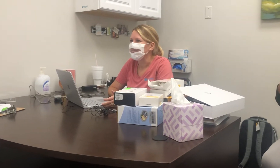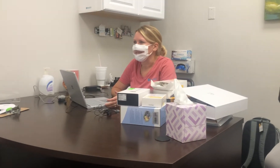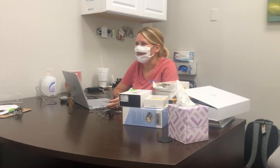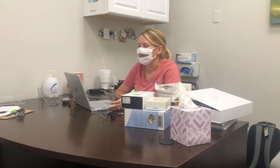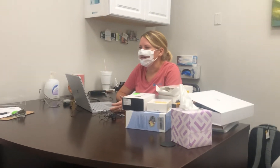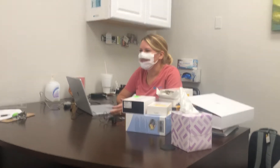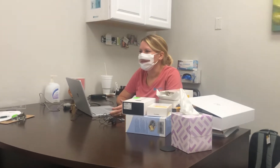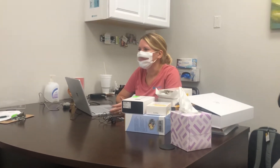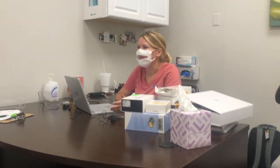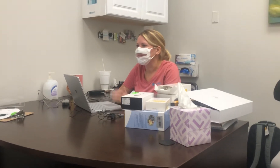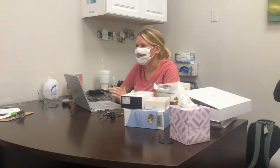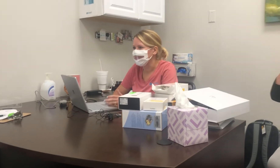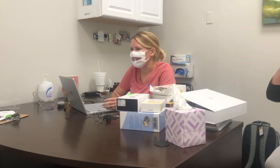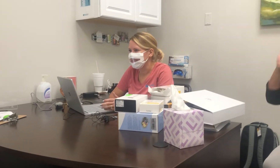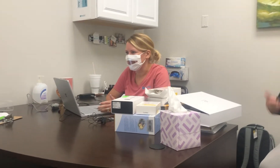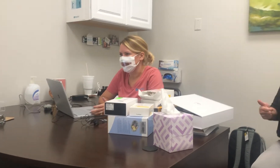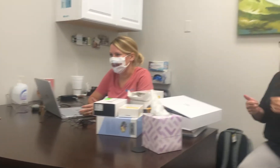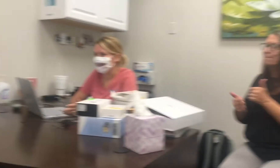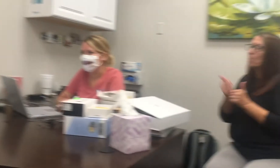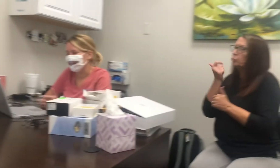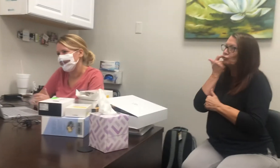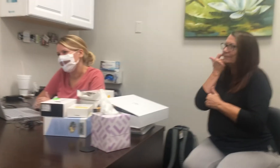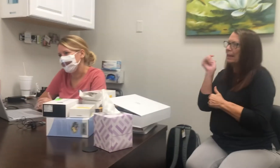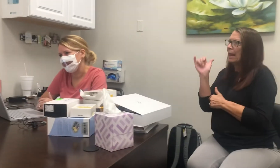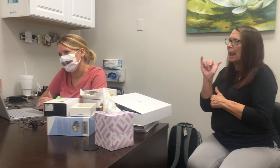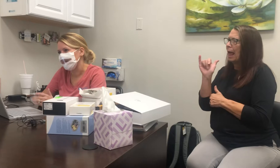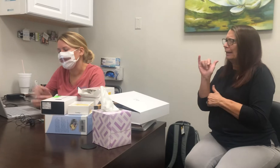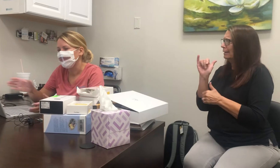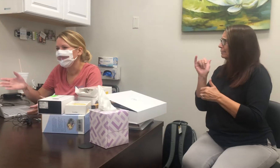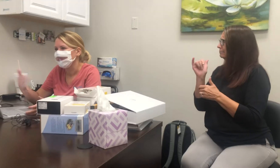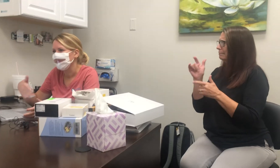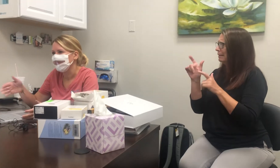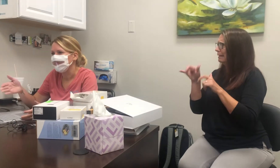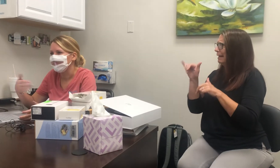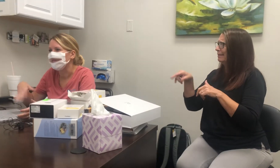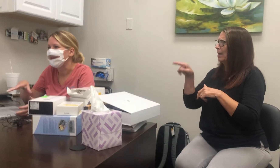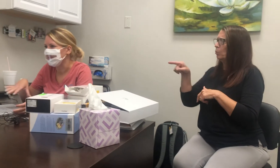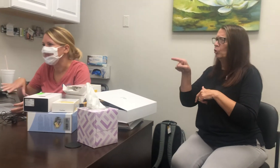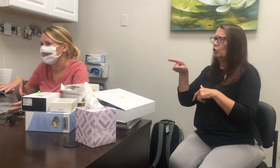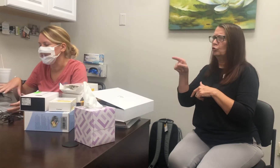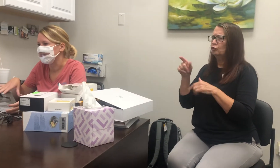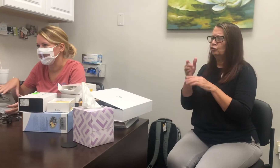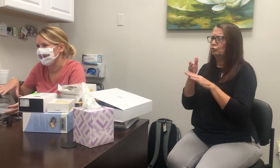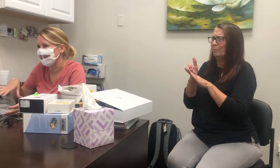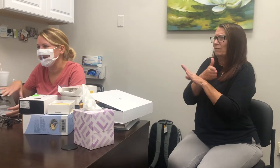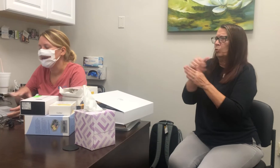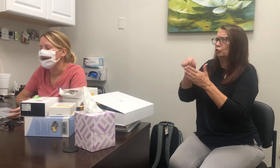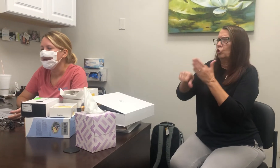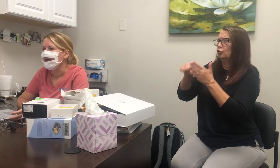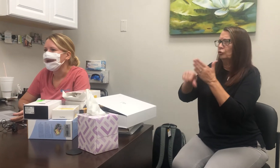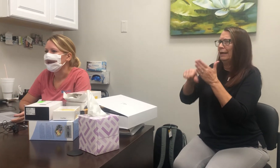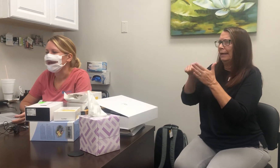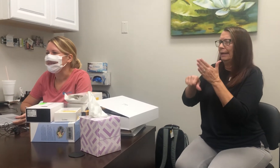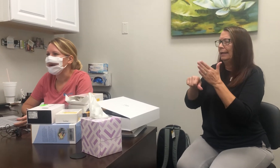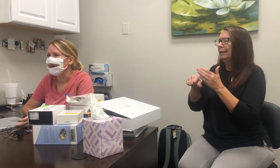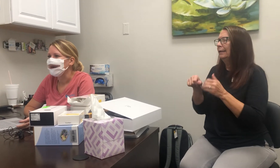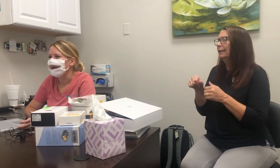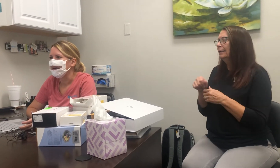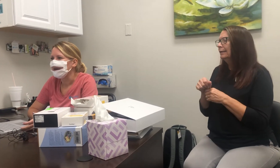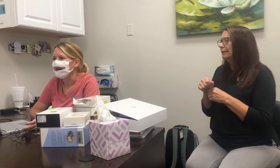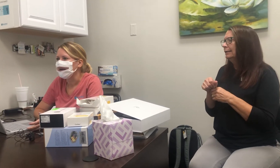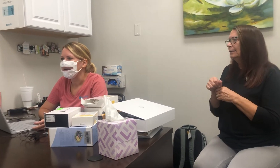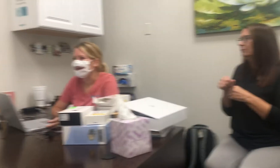profound hearing loss, most recently, like the ones that are right before surgery. And